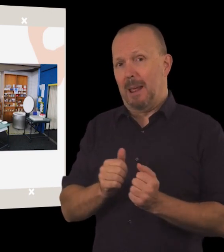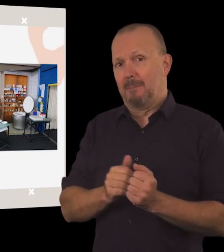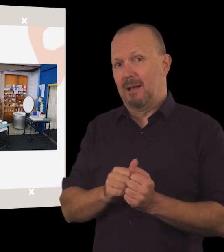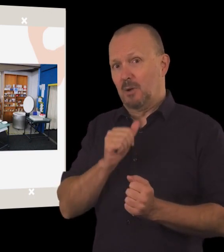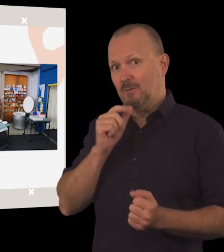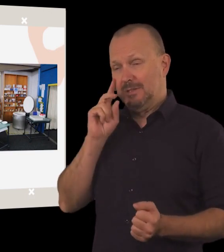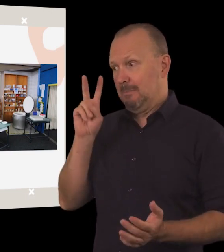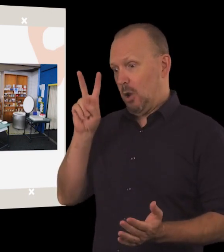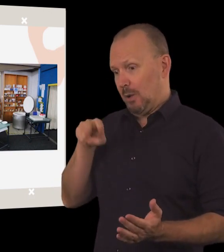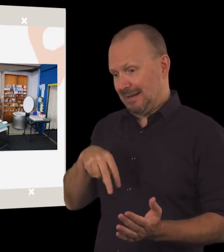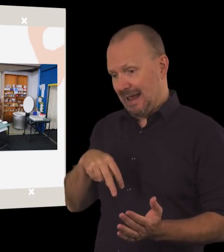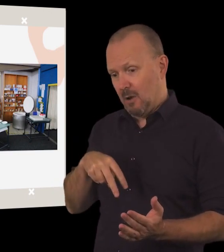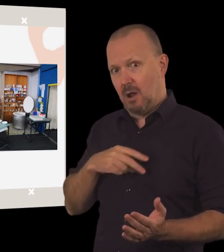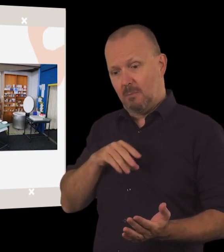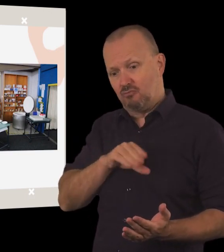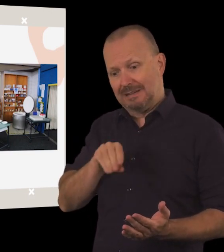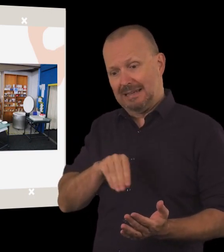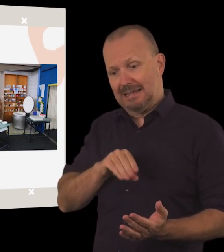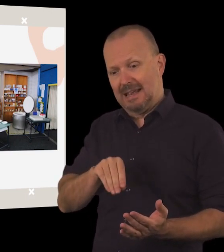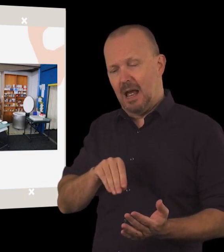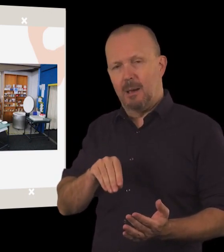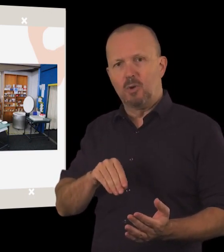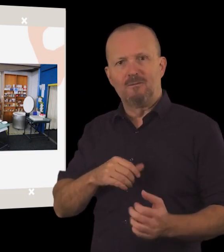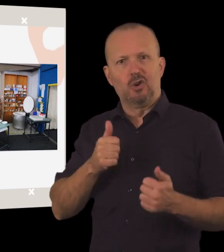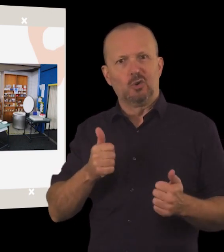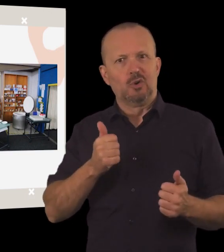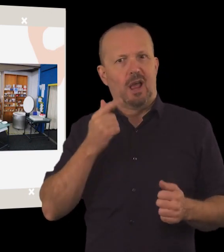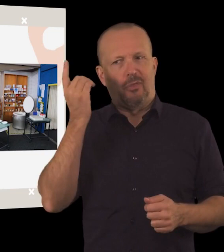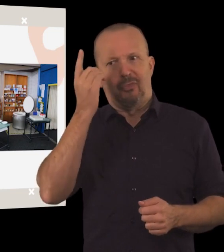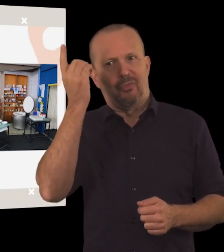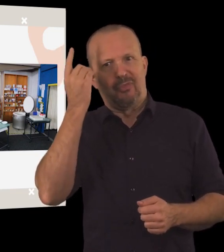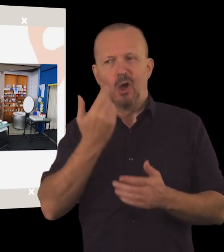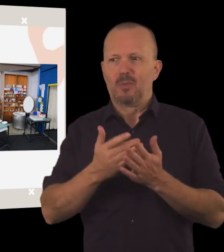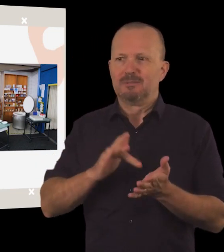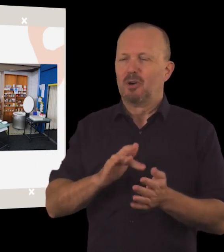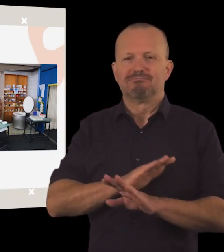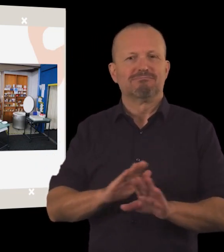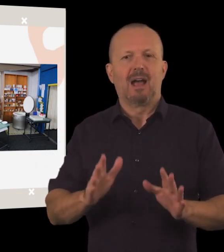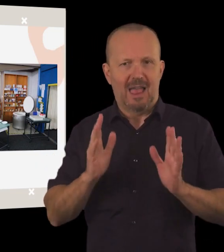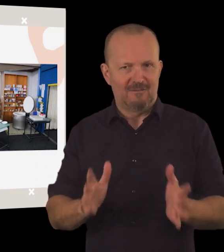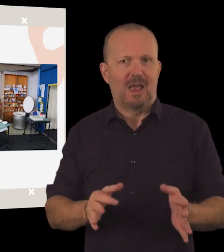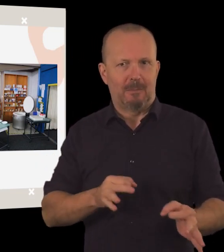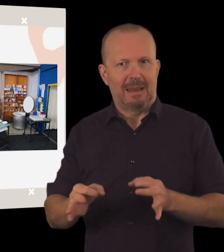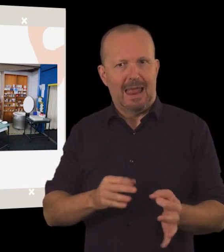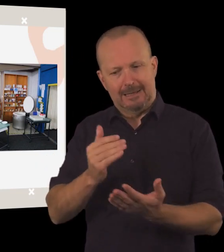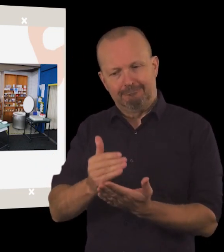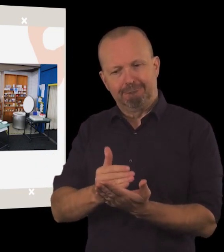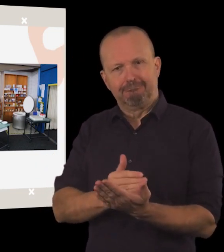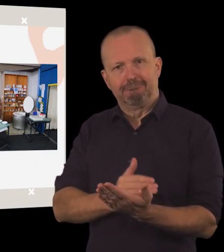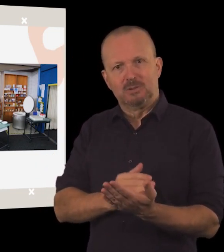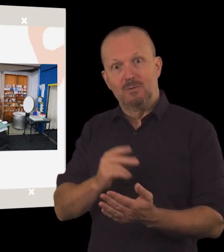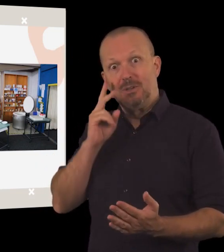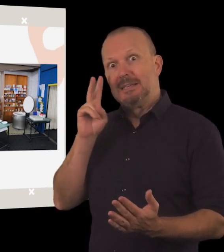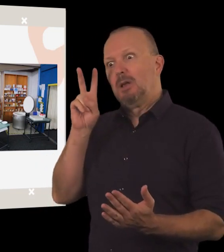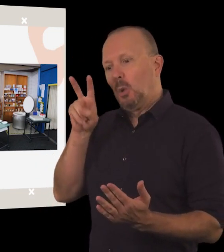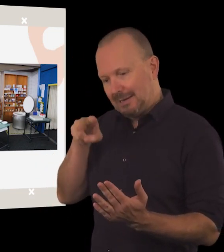down, I'm just looking at my notes because I'm not very good at winging these kind of things. I had to have a plan. So